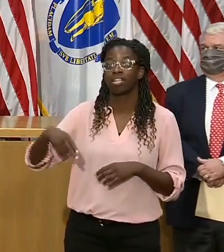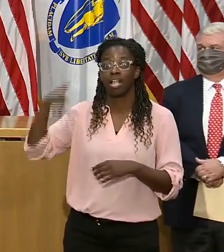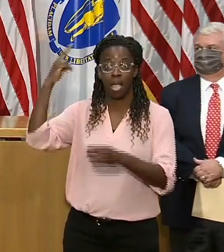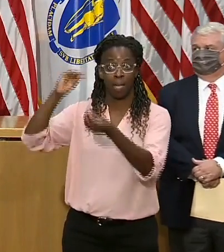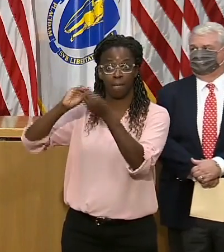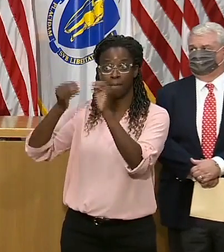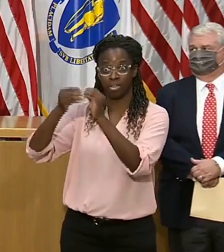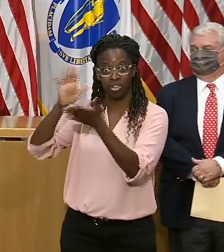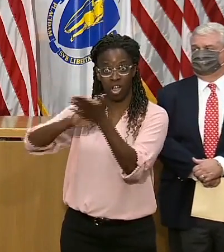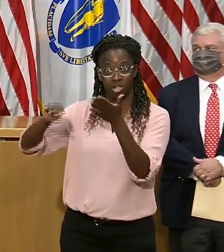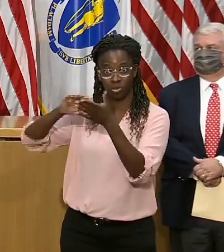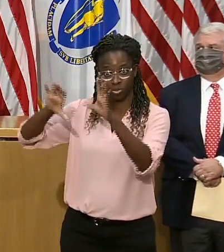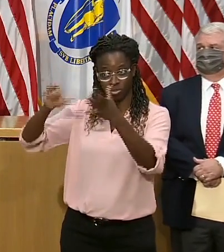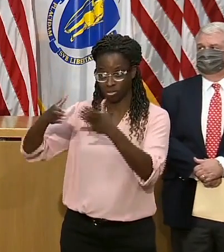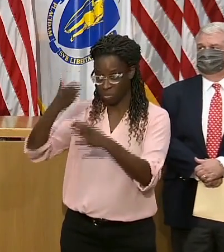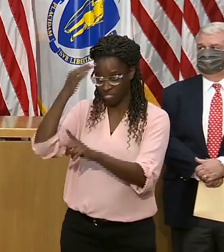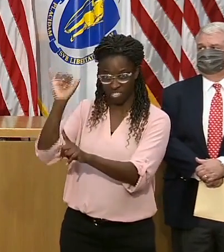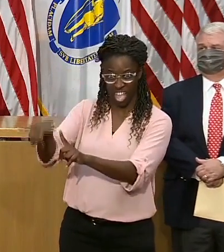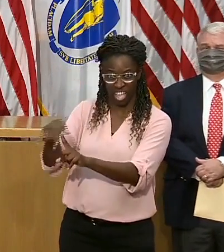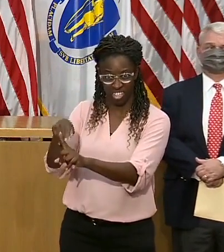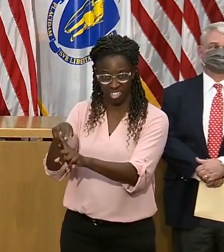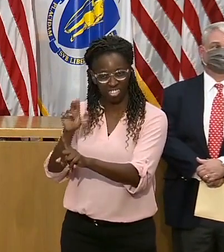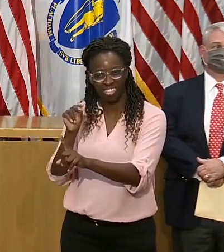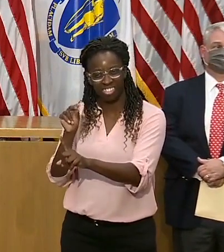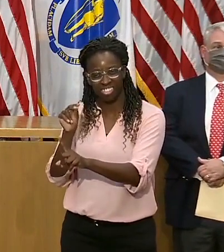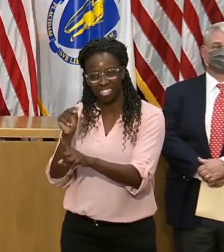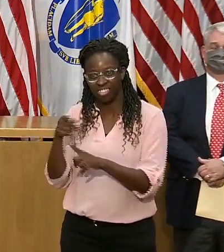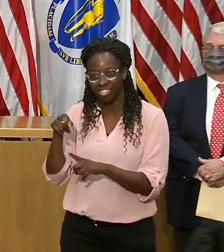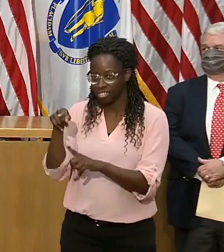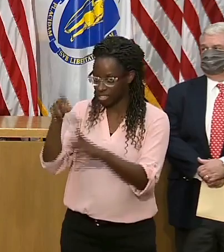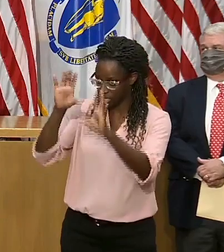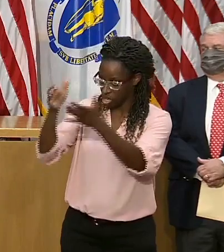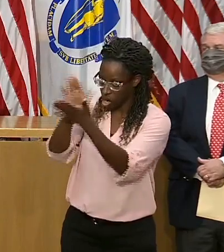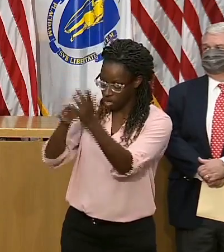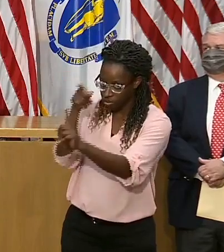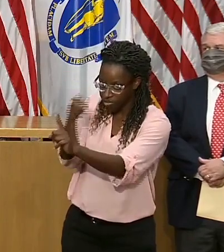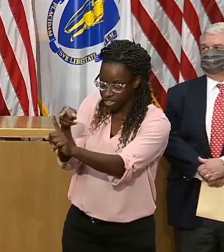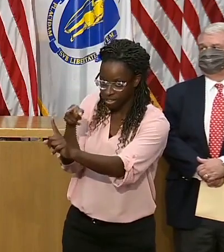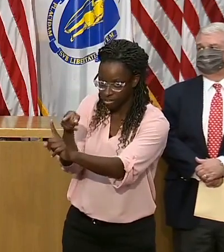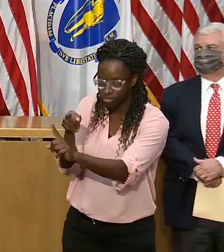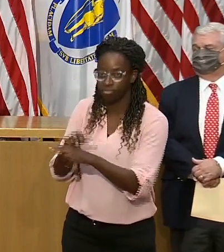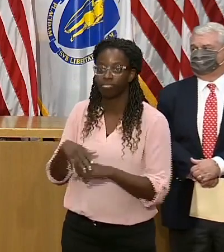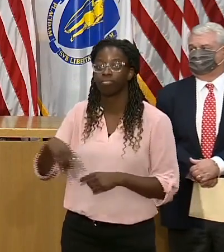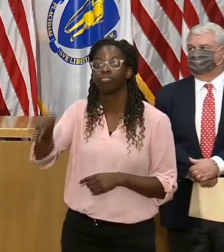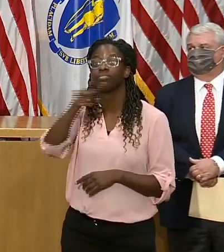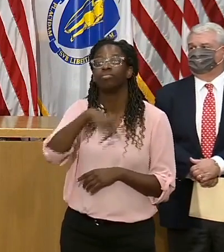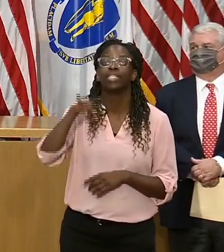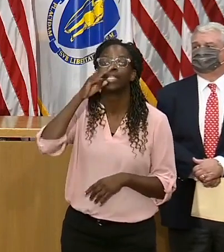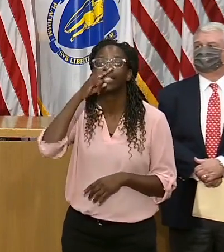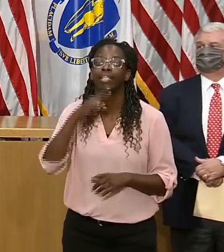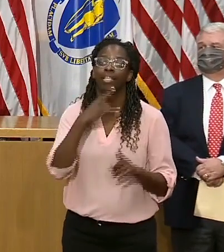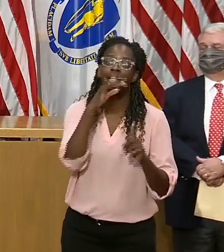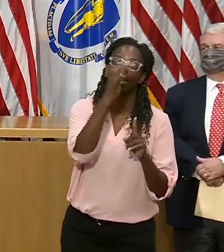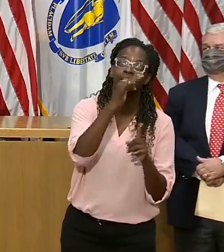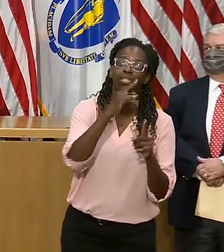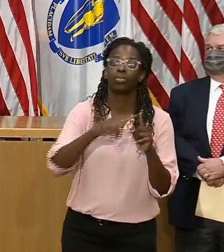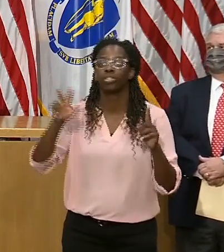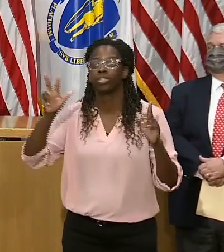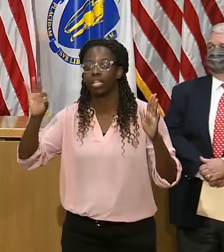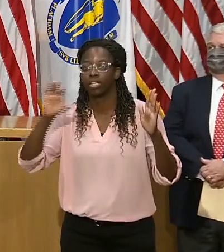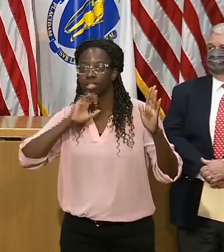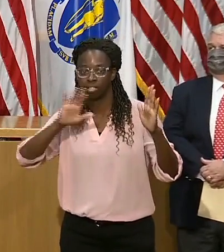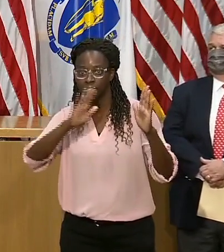in positive cases that people were talking about either. And most of the stuff that's involved spread there has happened off campus